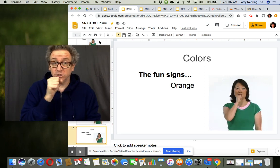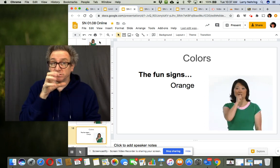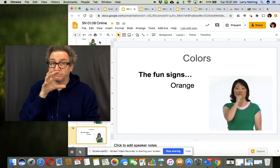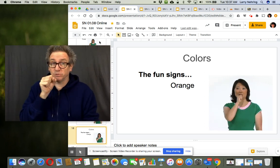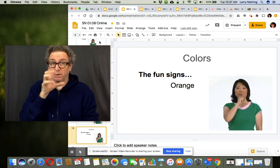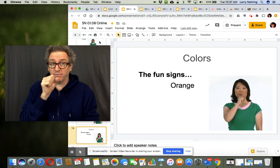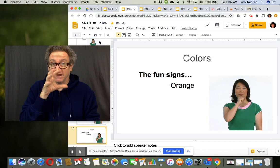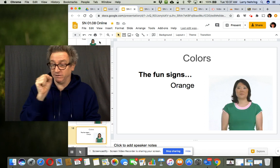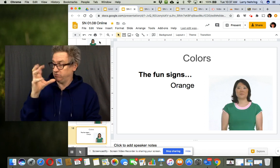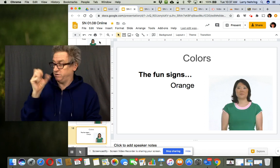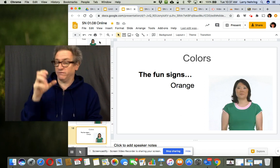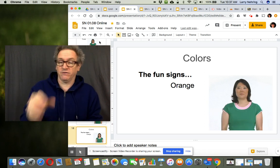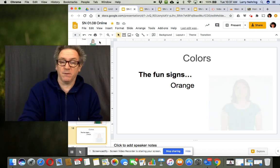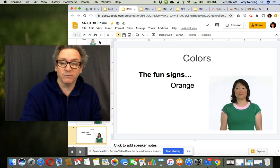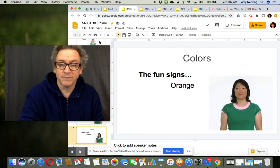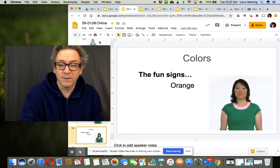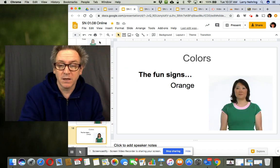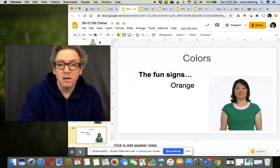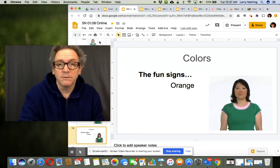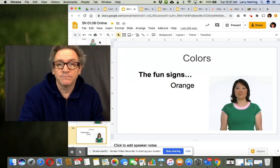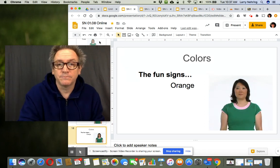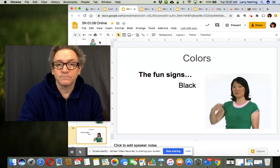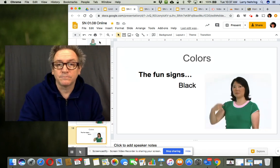you just sort of pump that fist right in front of your mouth.